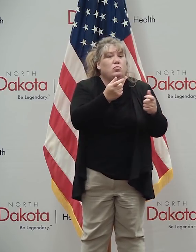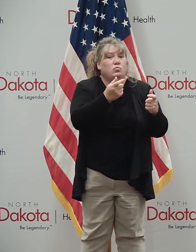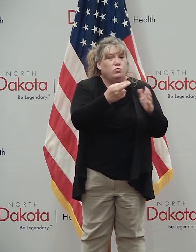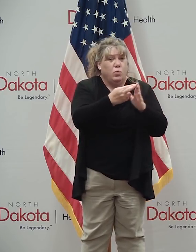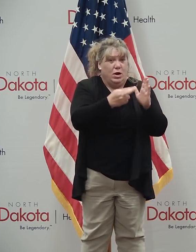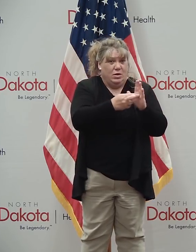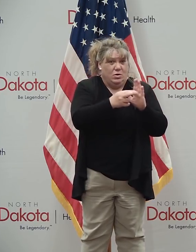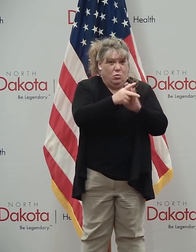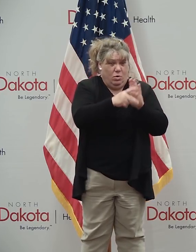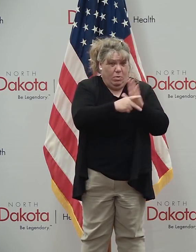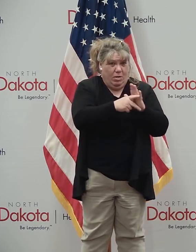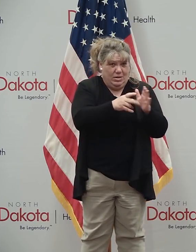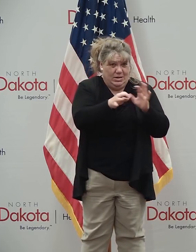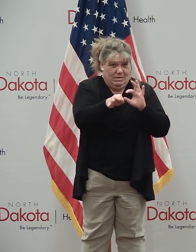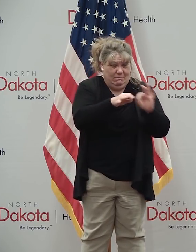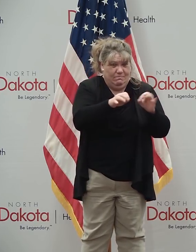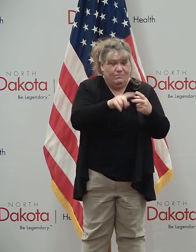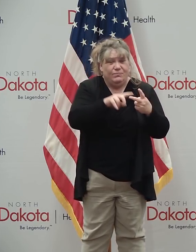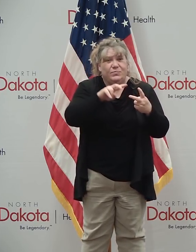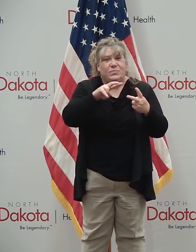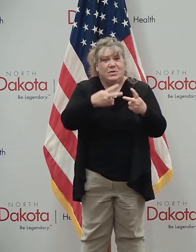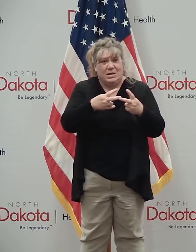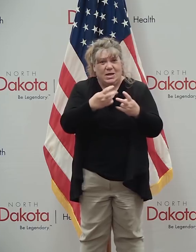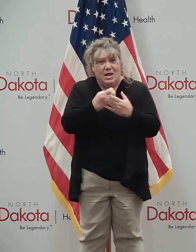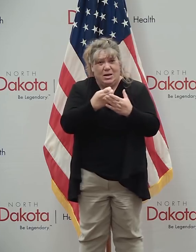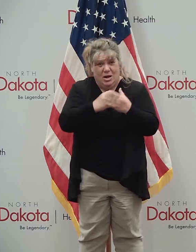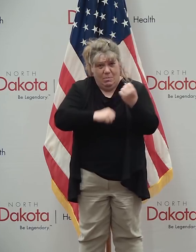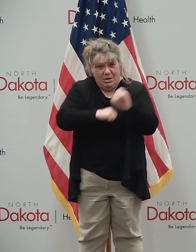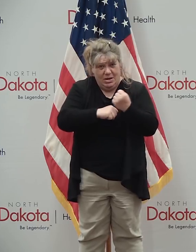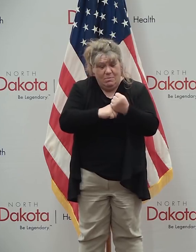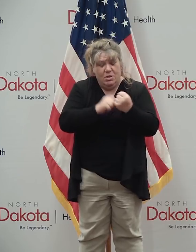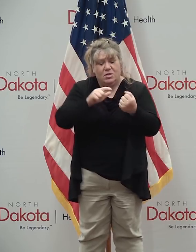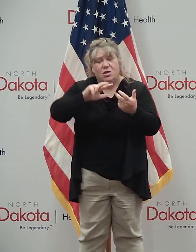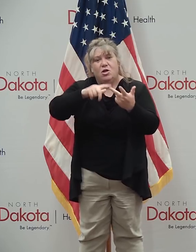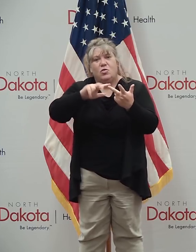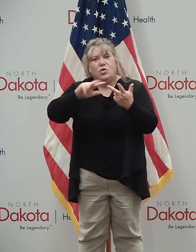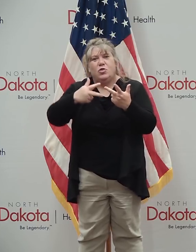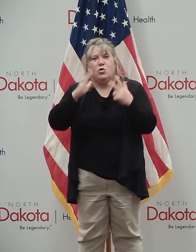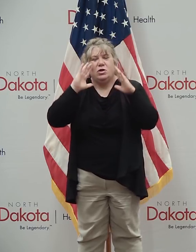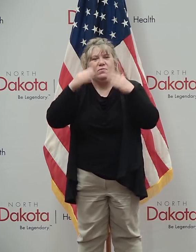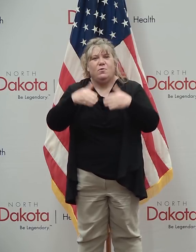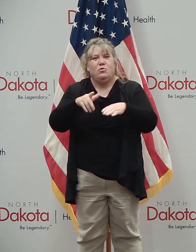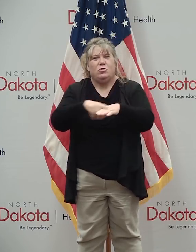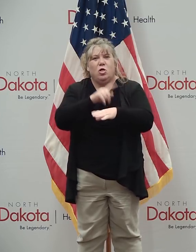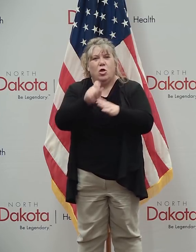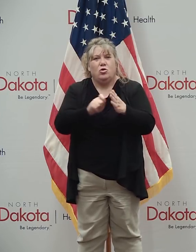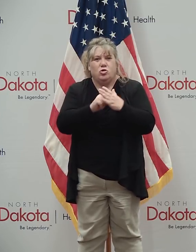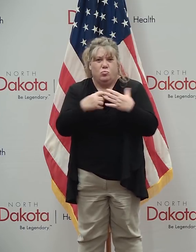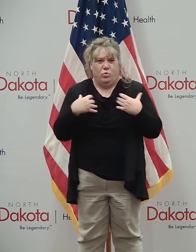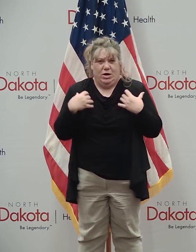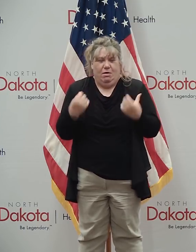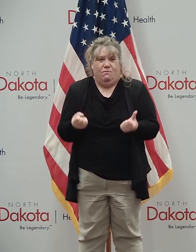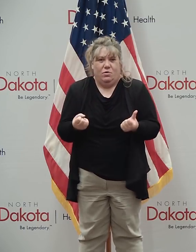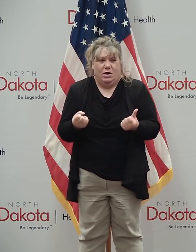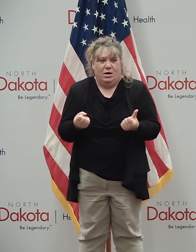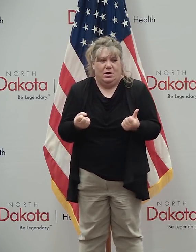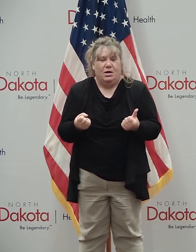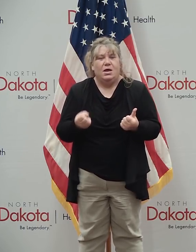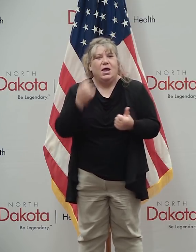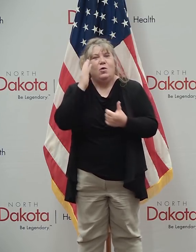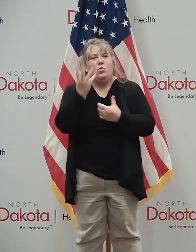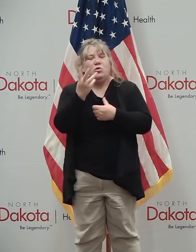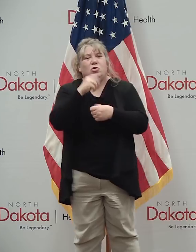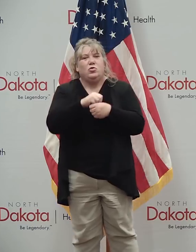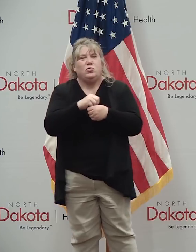the economic stimulus, is how do we get things restarted. The third is going to be focused on the long-term recovery. And this will include